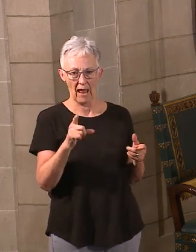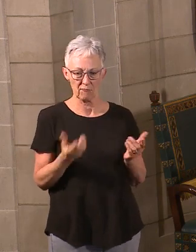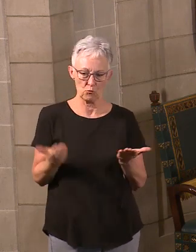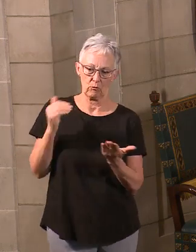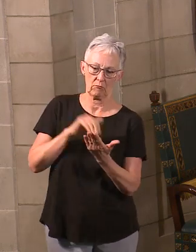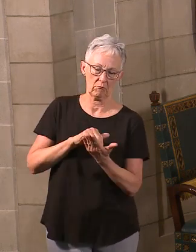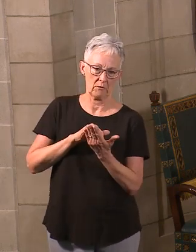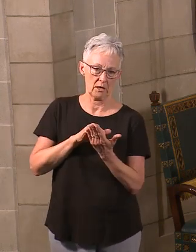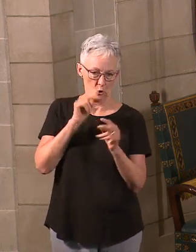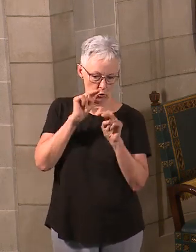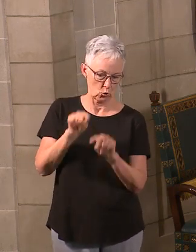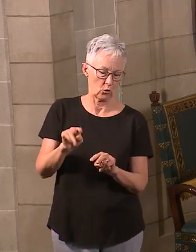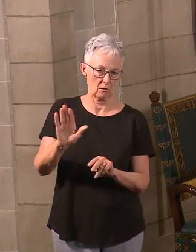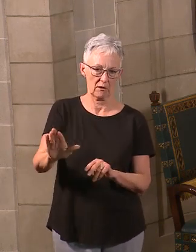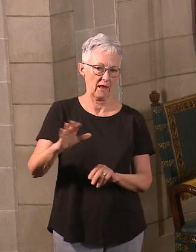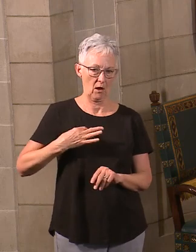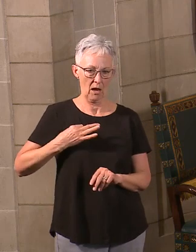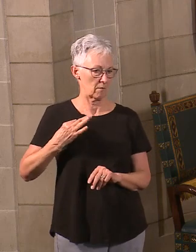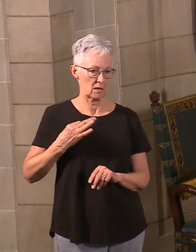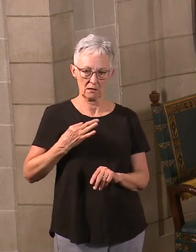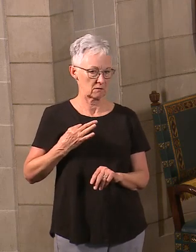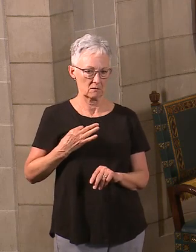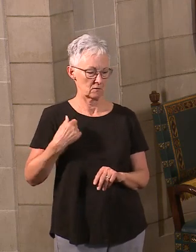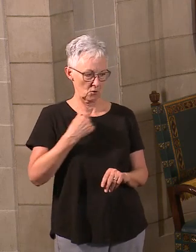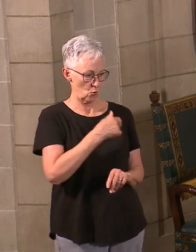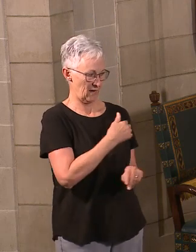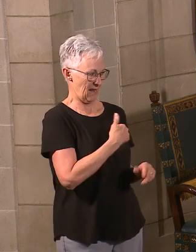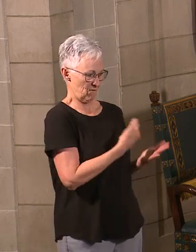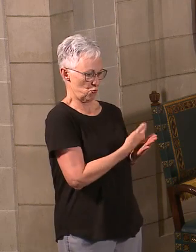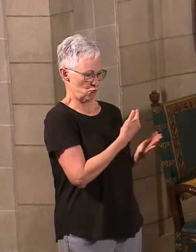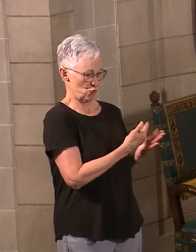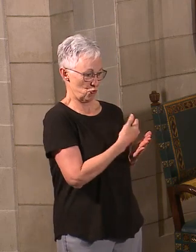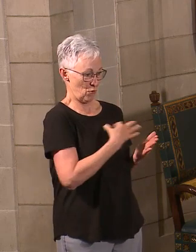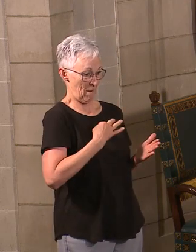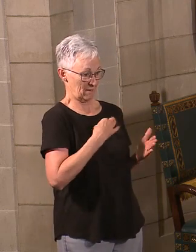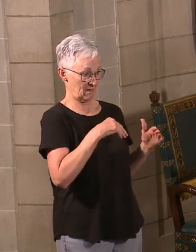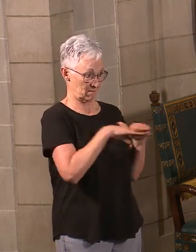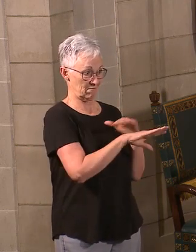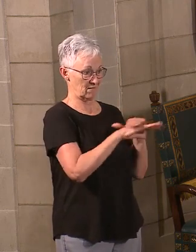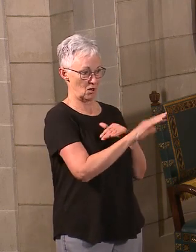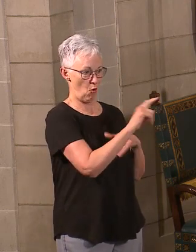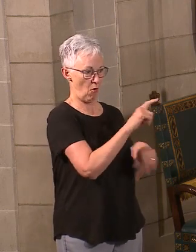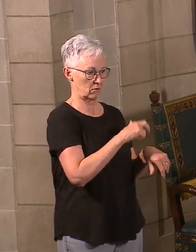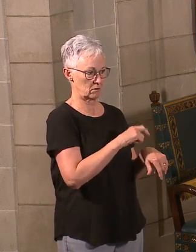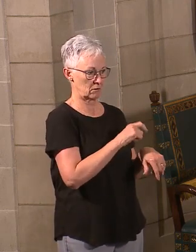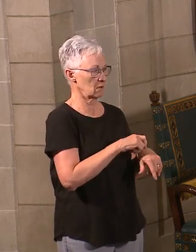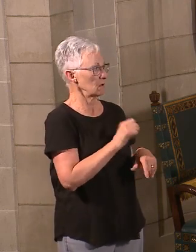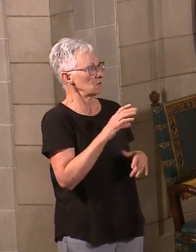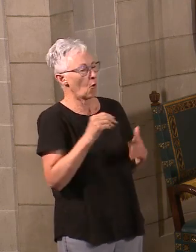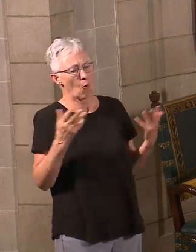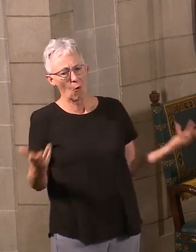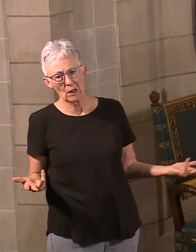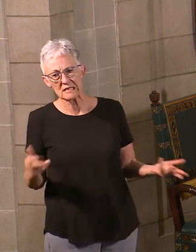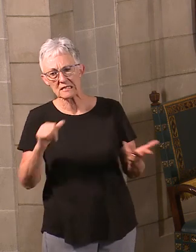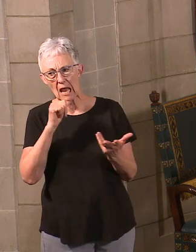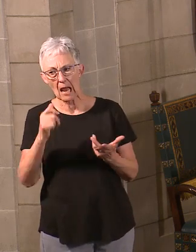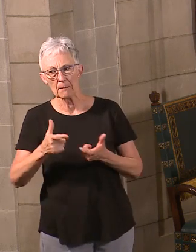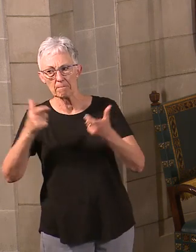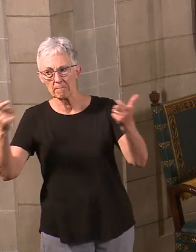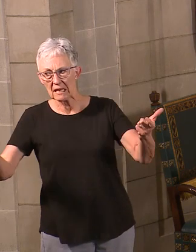on processing the new applications and the rise in those applications as they come in. So not a significant benefit or